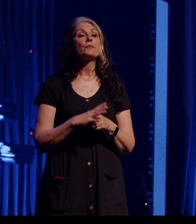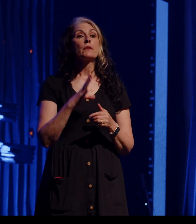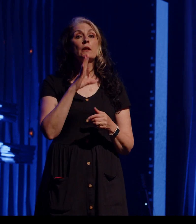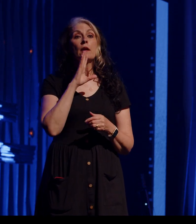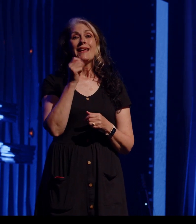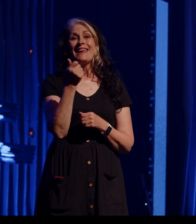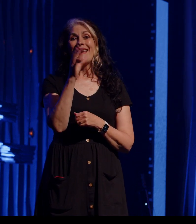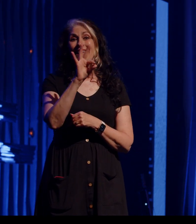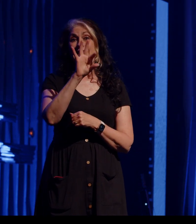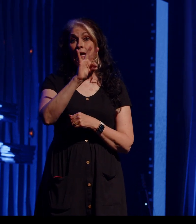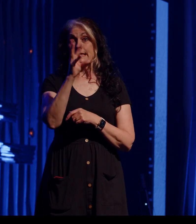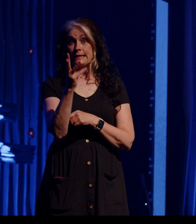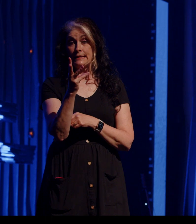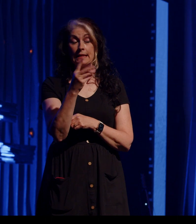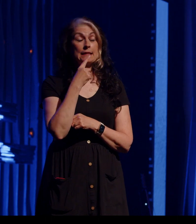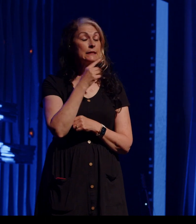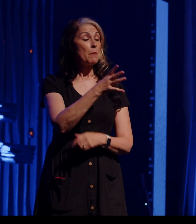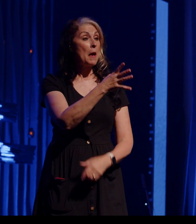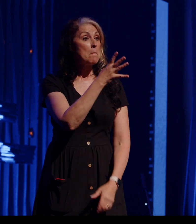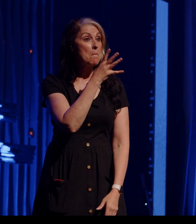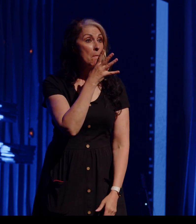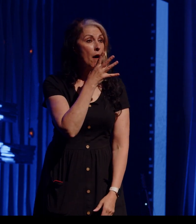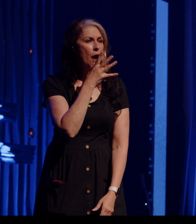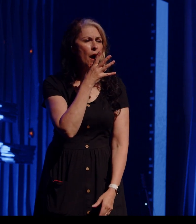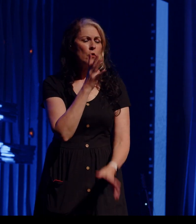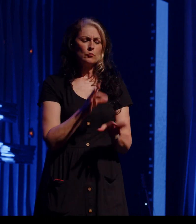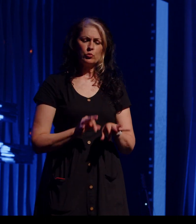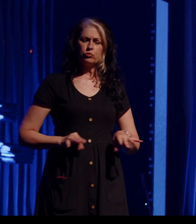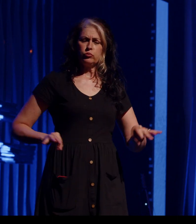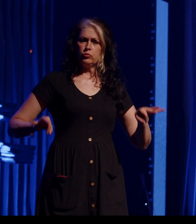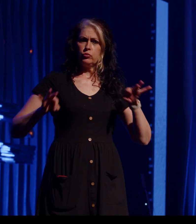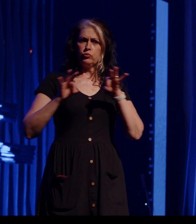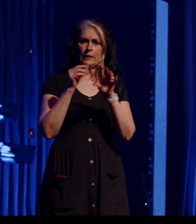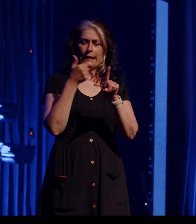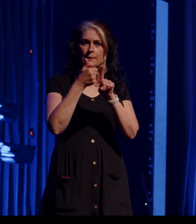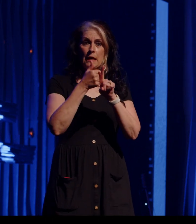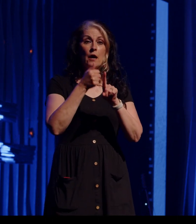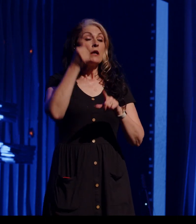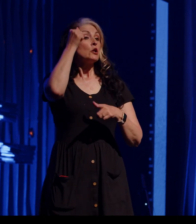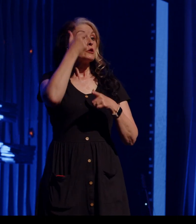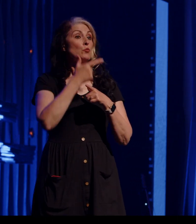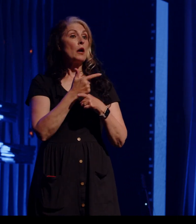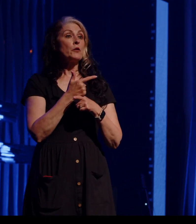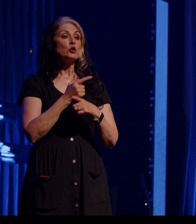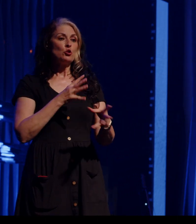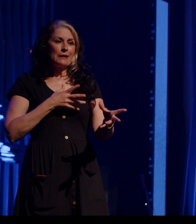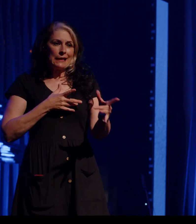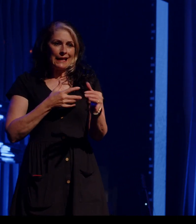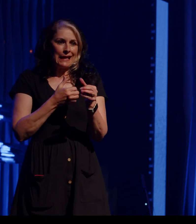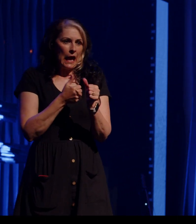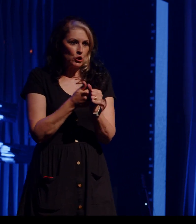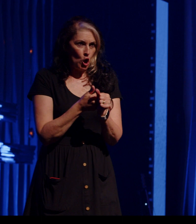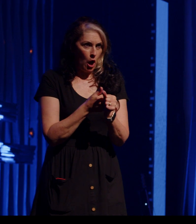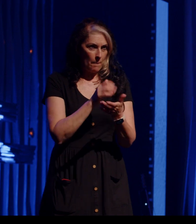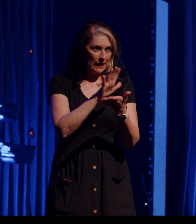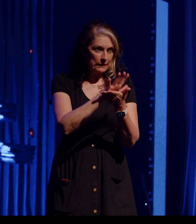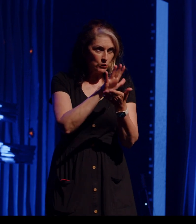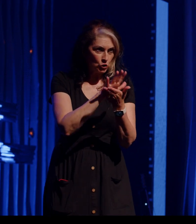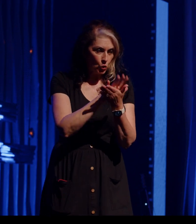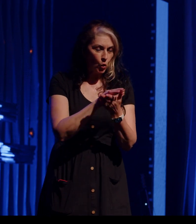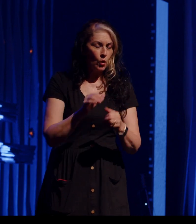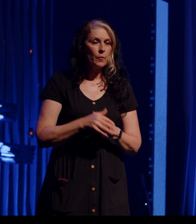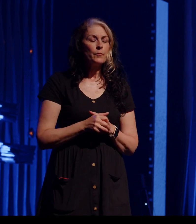Carson in 1996, he wrote that his mother was instrumental for him and his brother to start catching up and making headway in